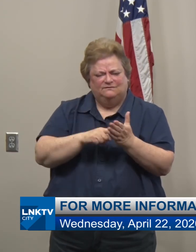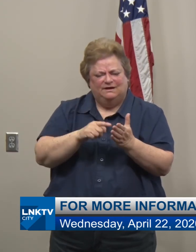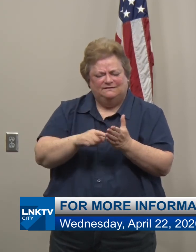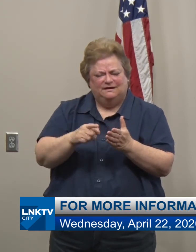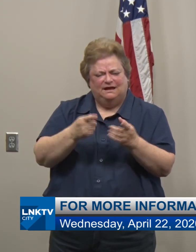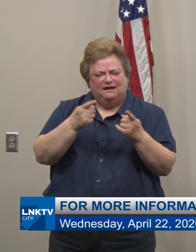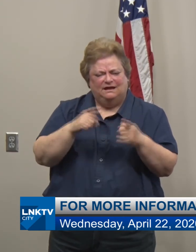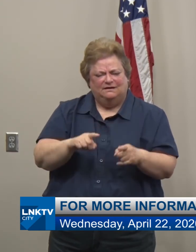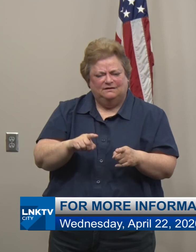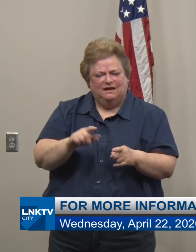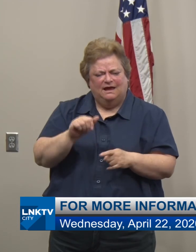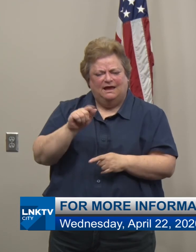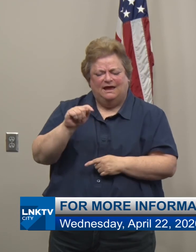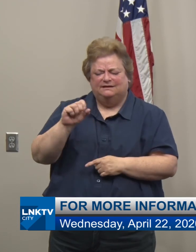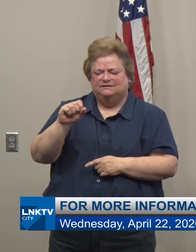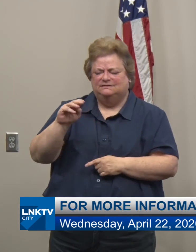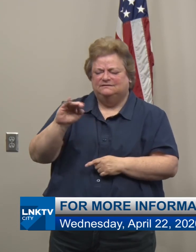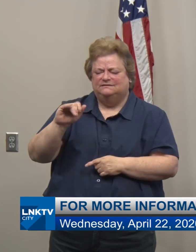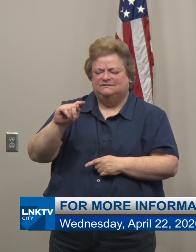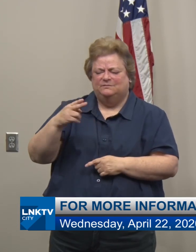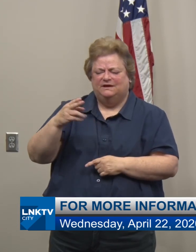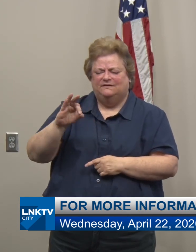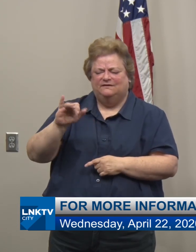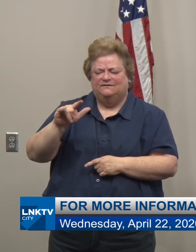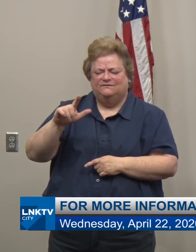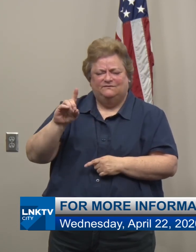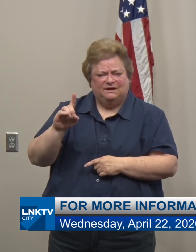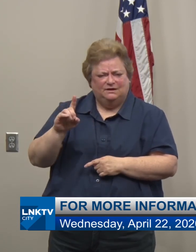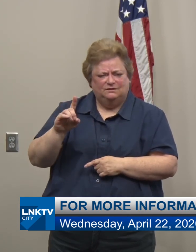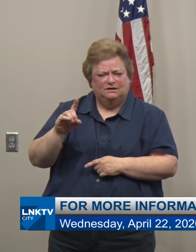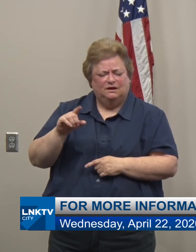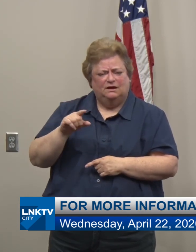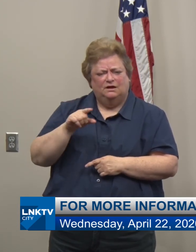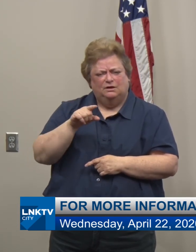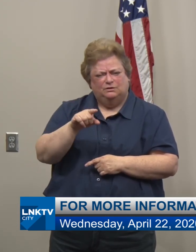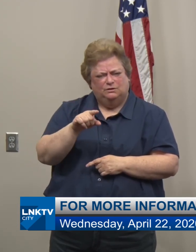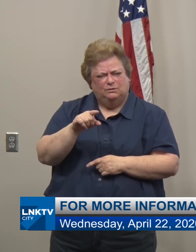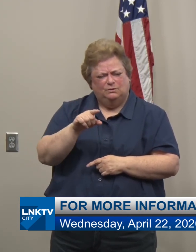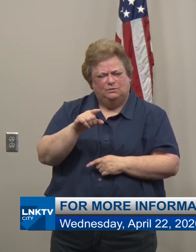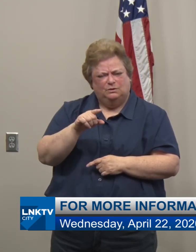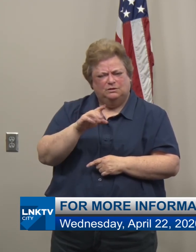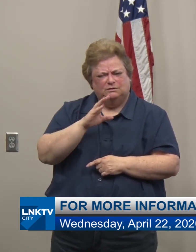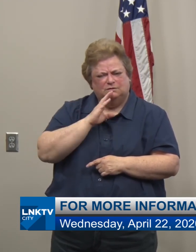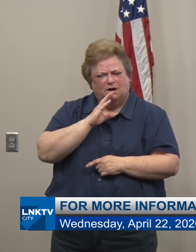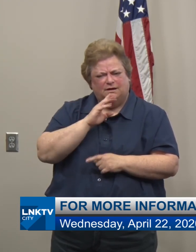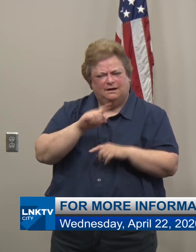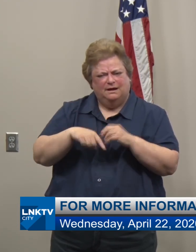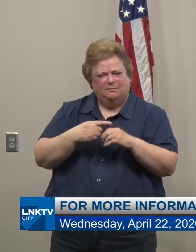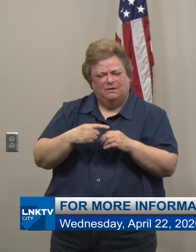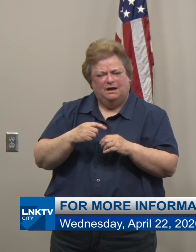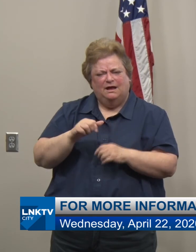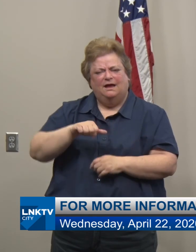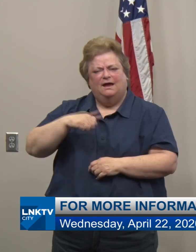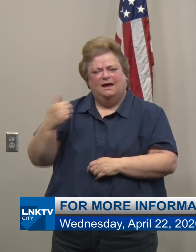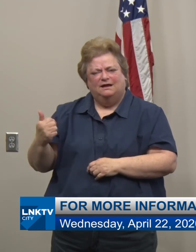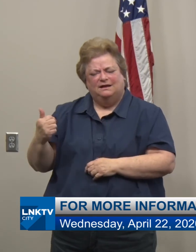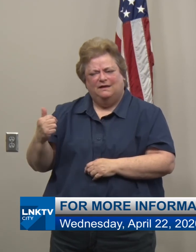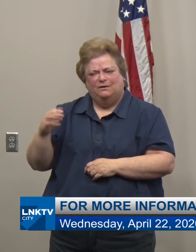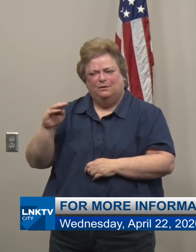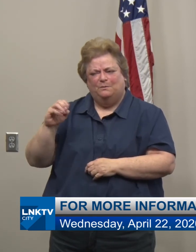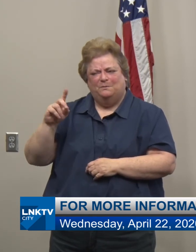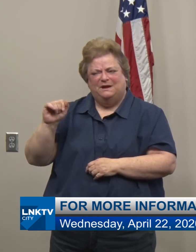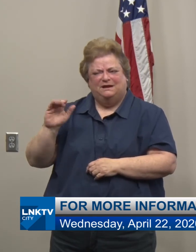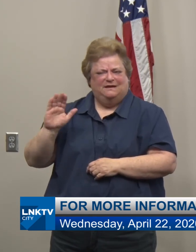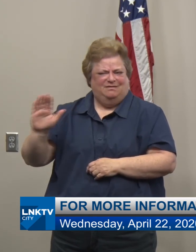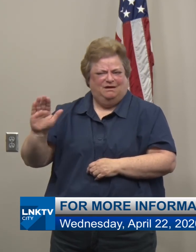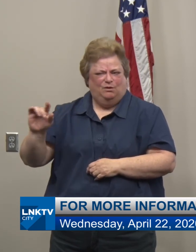case at Smithfield. Were you referring to, I think it was in reference to another media member's question,